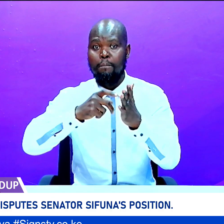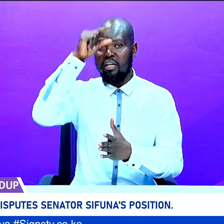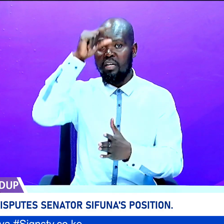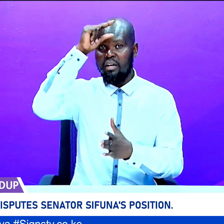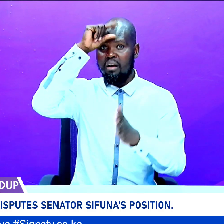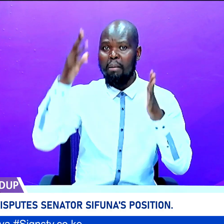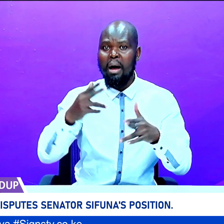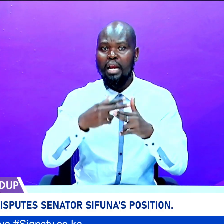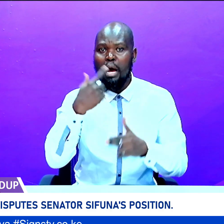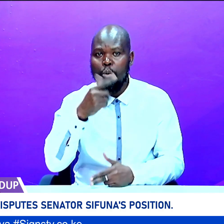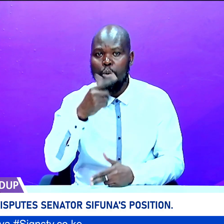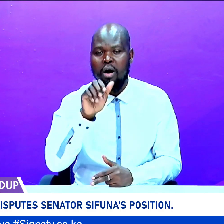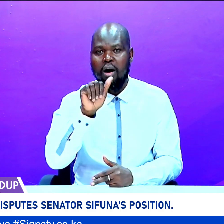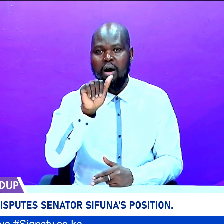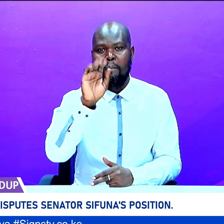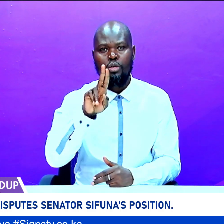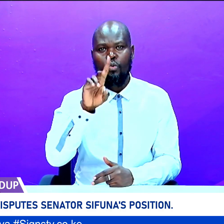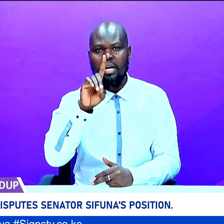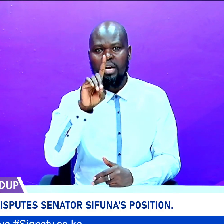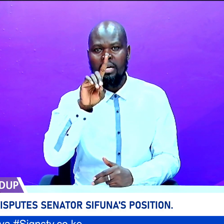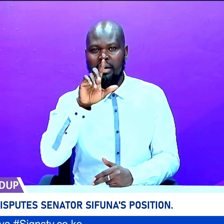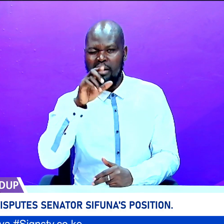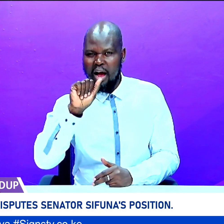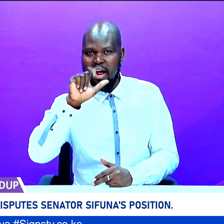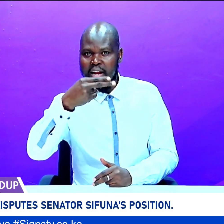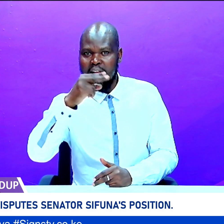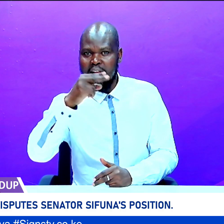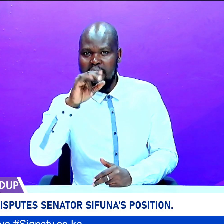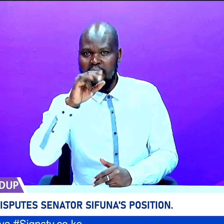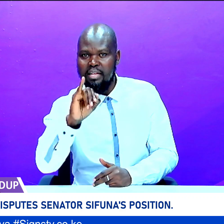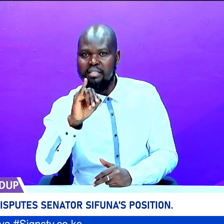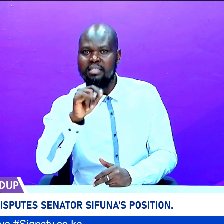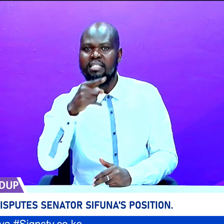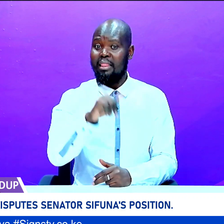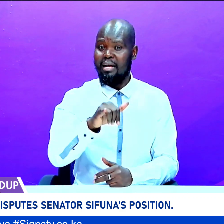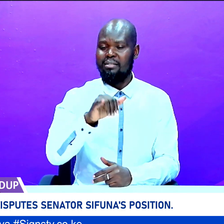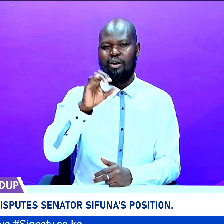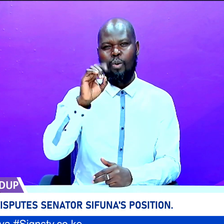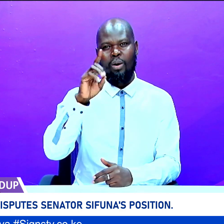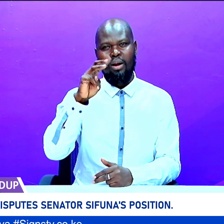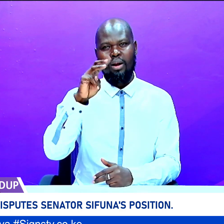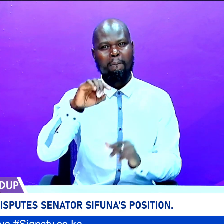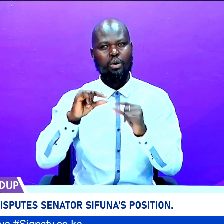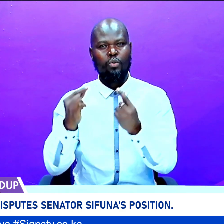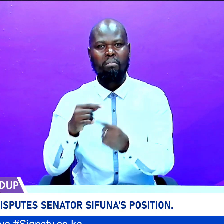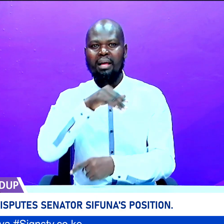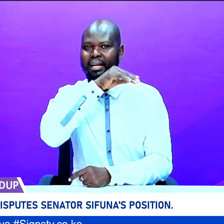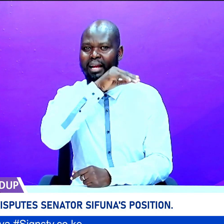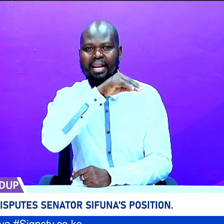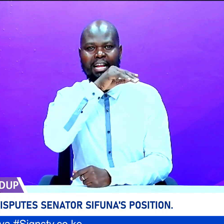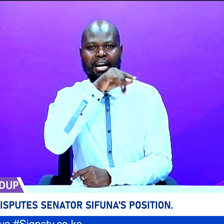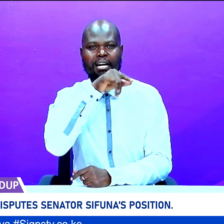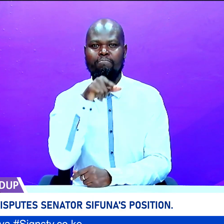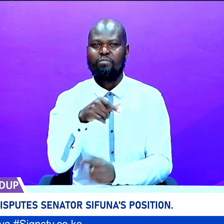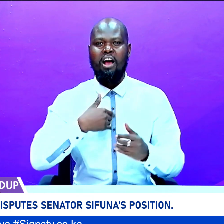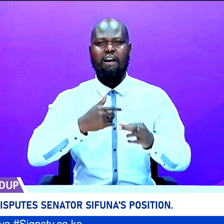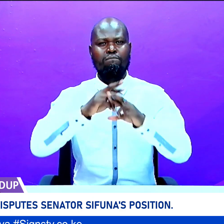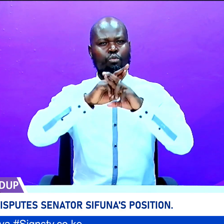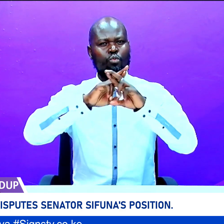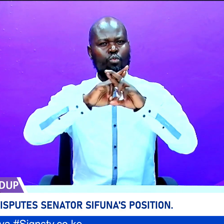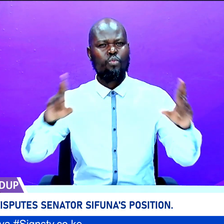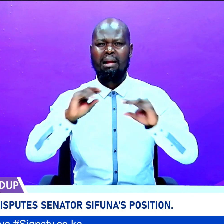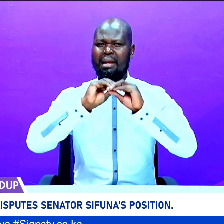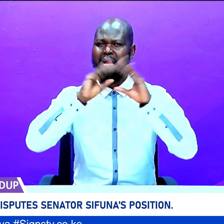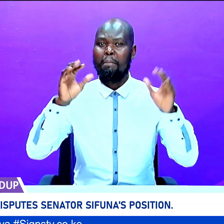Governor Abdullahi emphasized that ODM party leader Raila Odinga has already declared his support